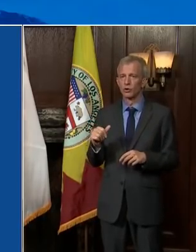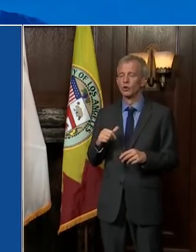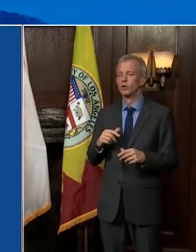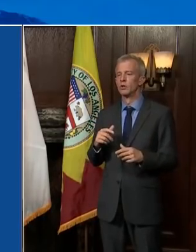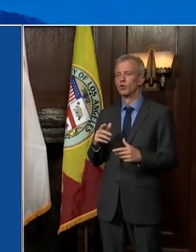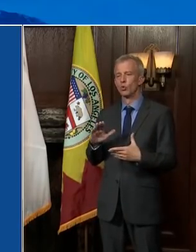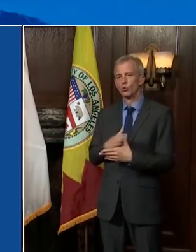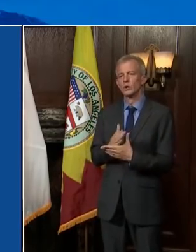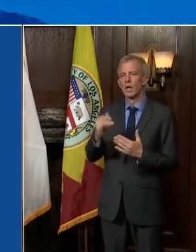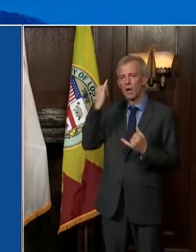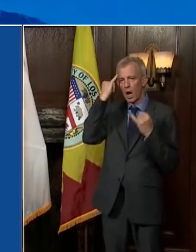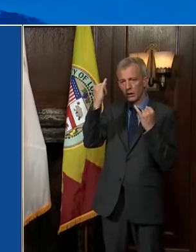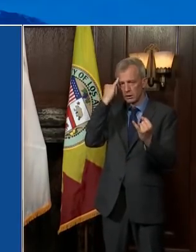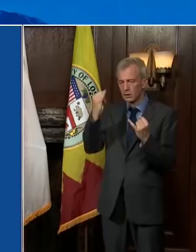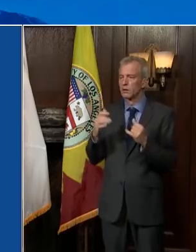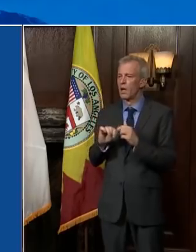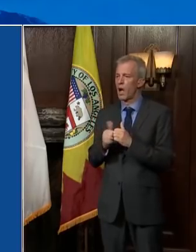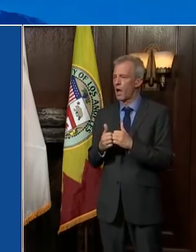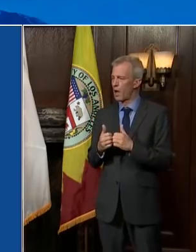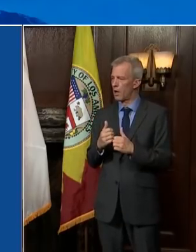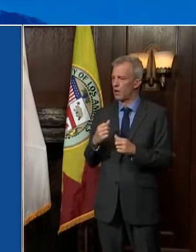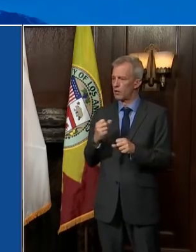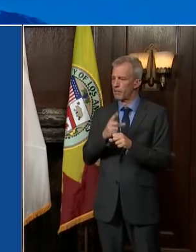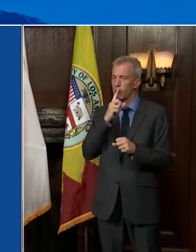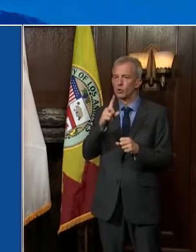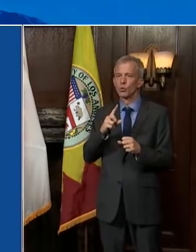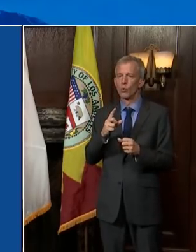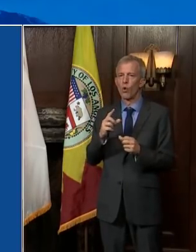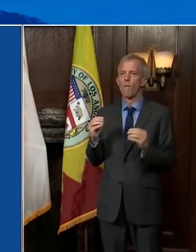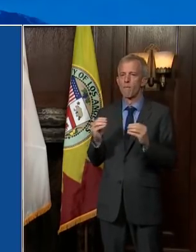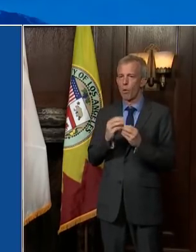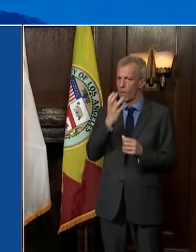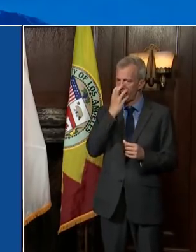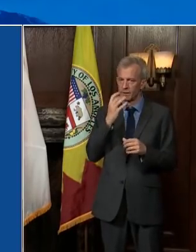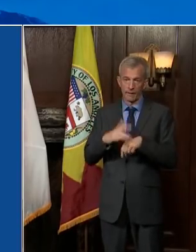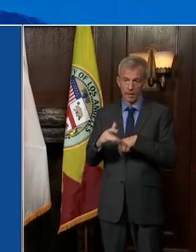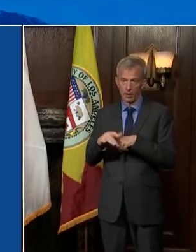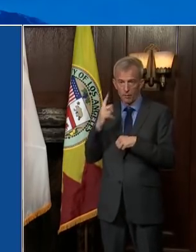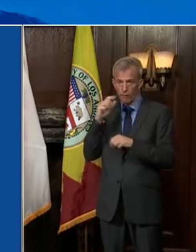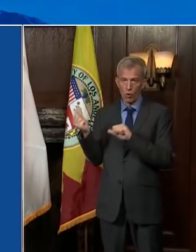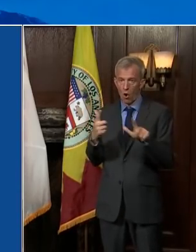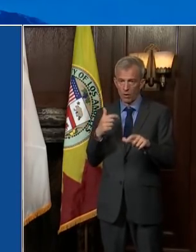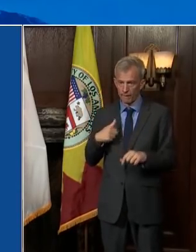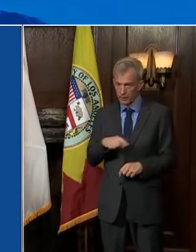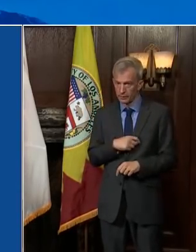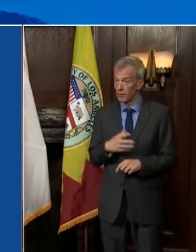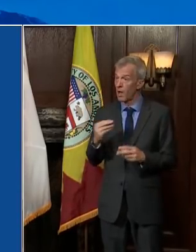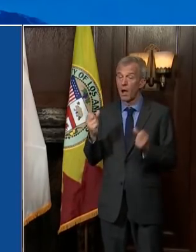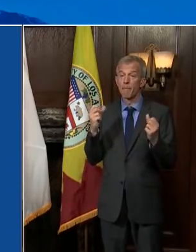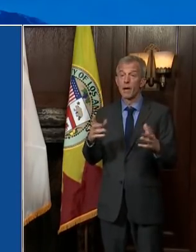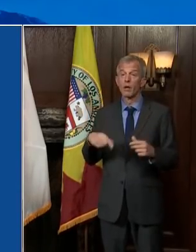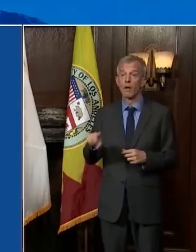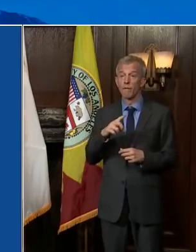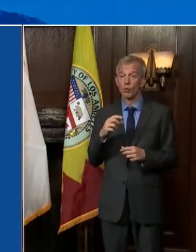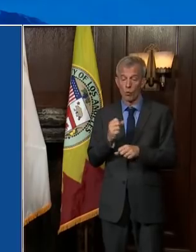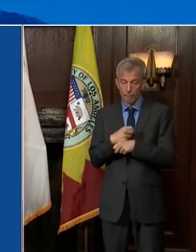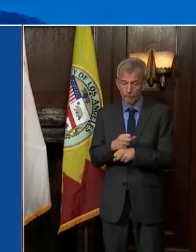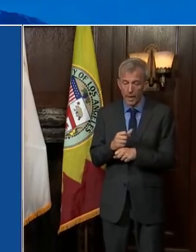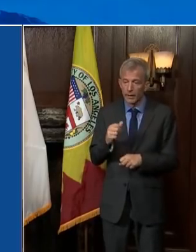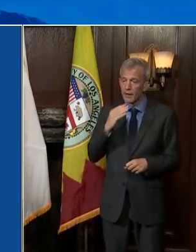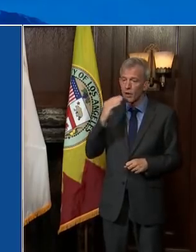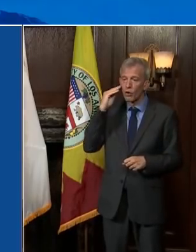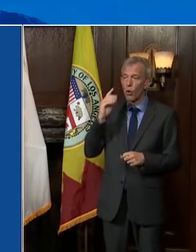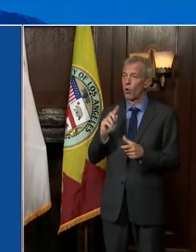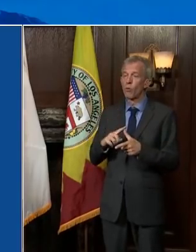how we can make sure more of these are available for all of us. And many of you are making them at home or ordering them. And we want you